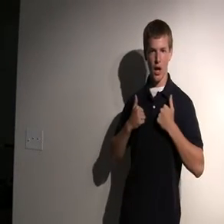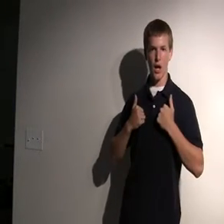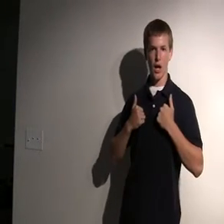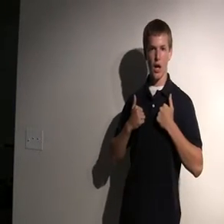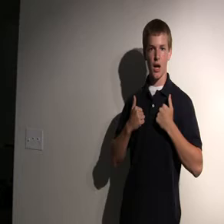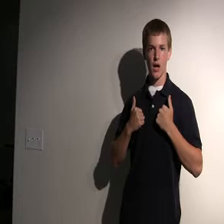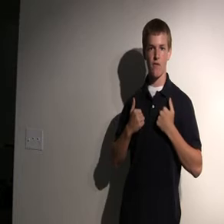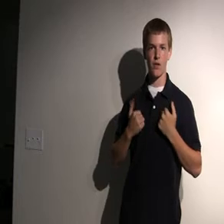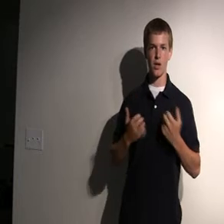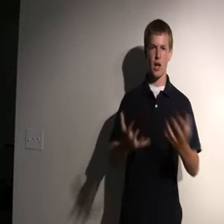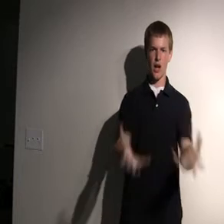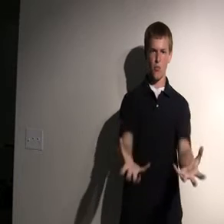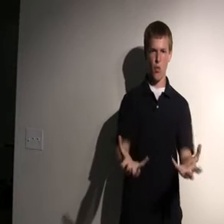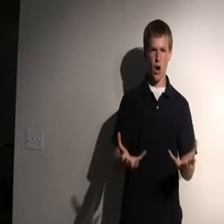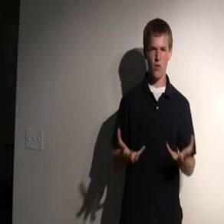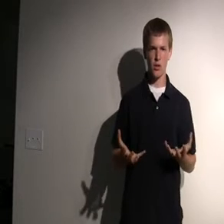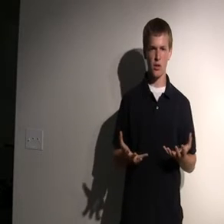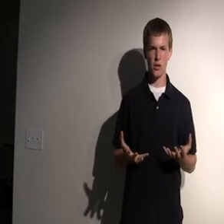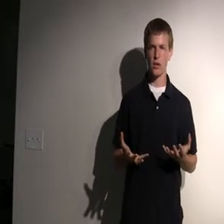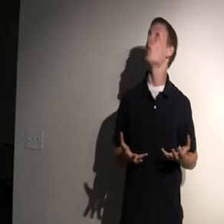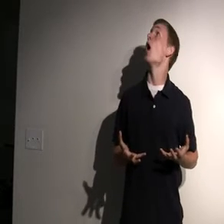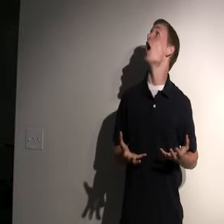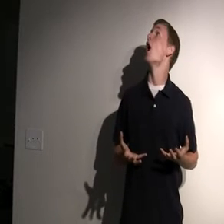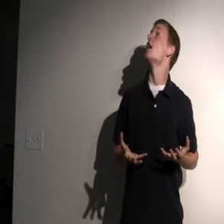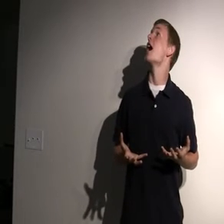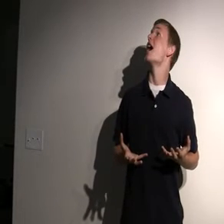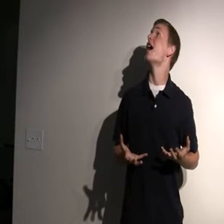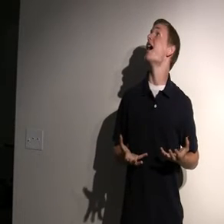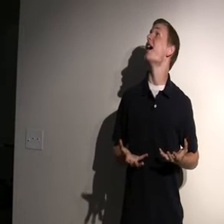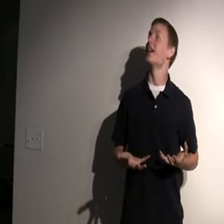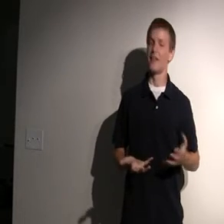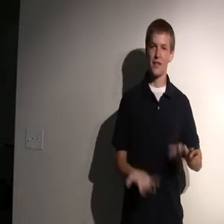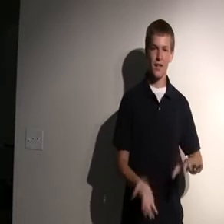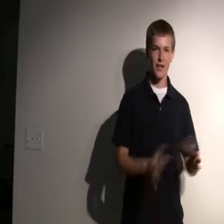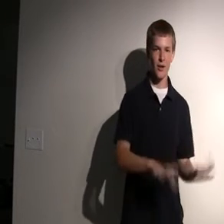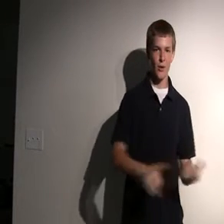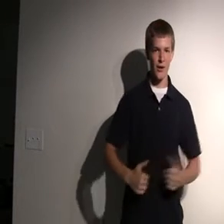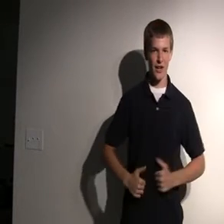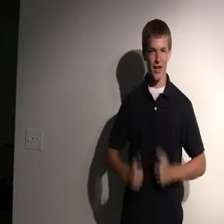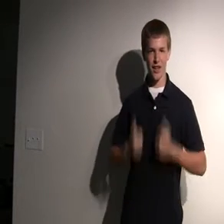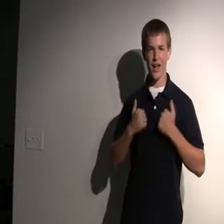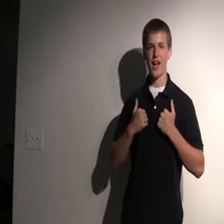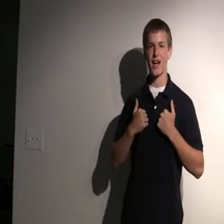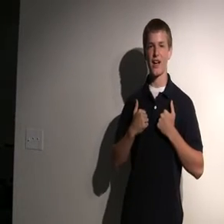line Want it Dead or the line